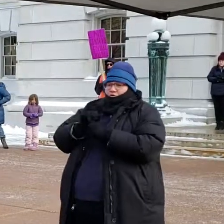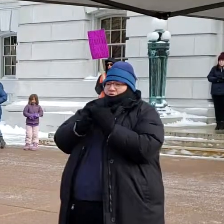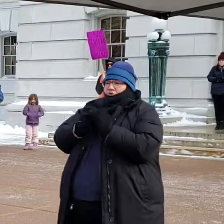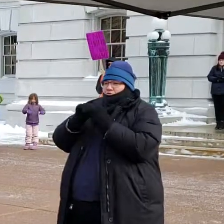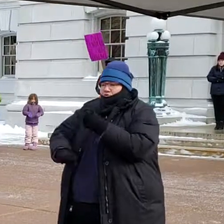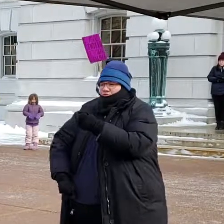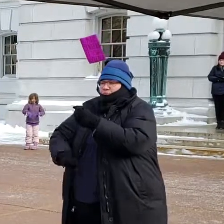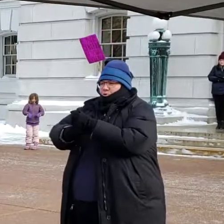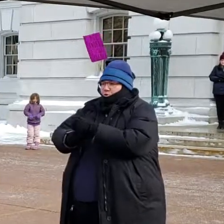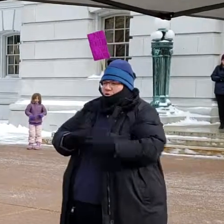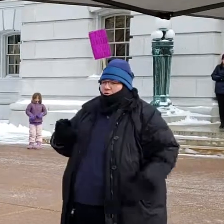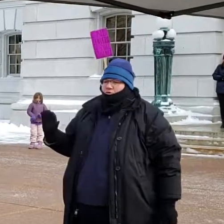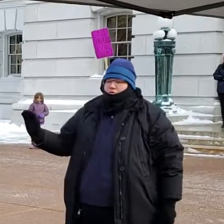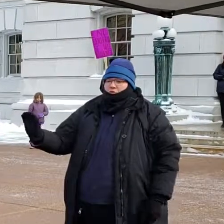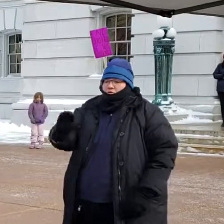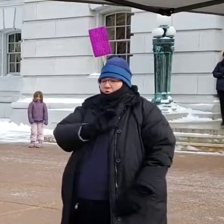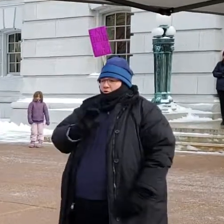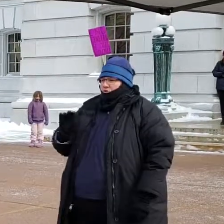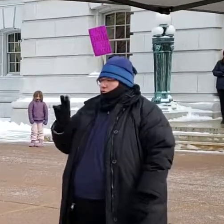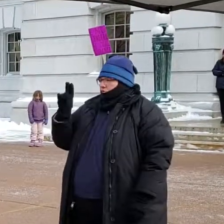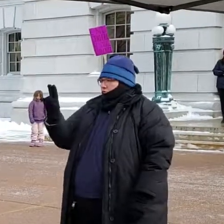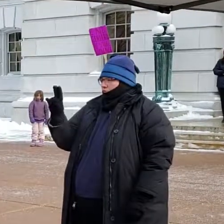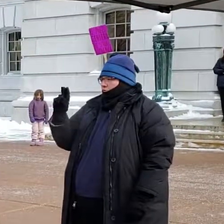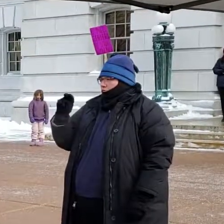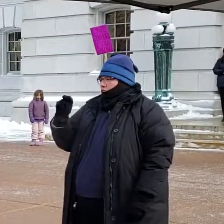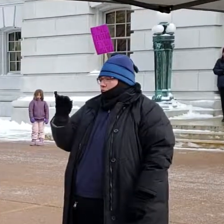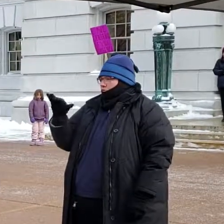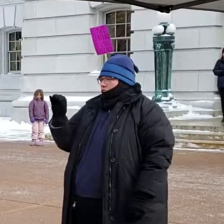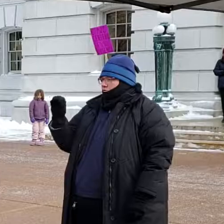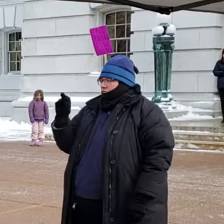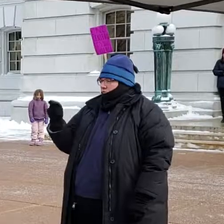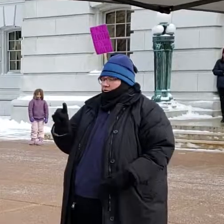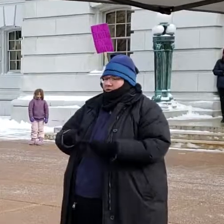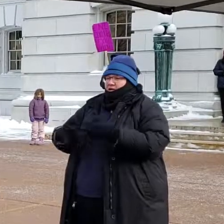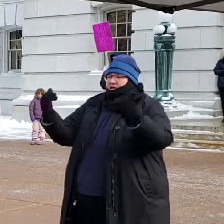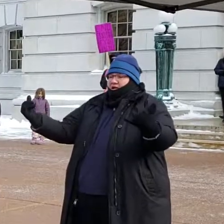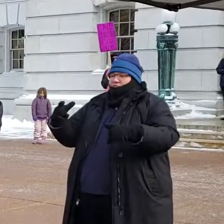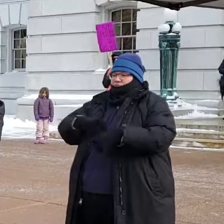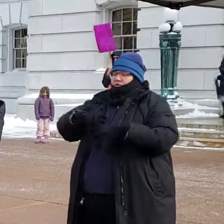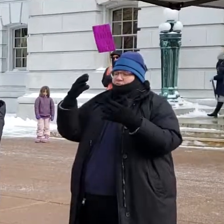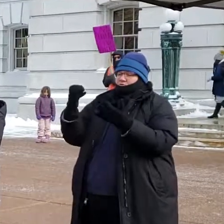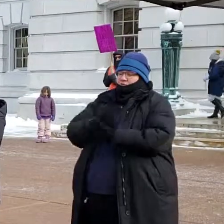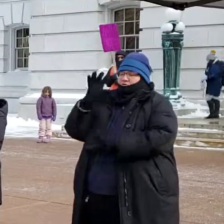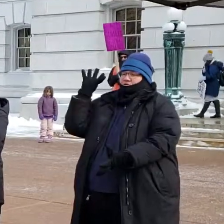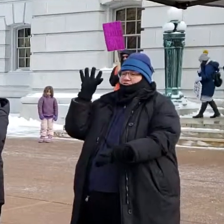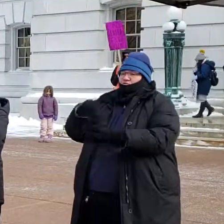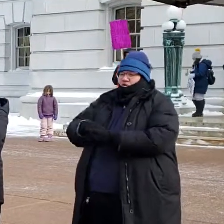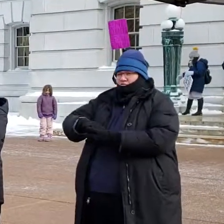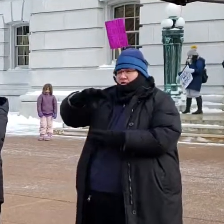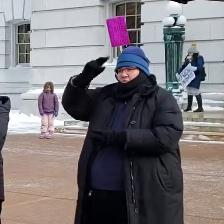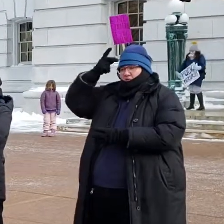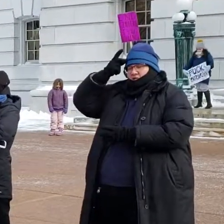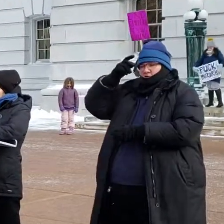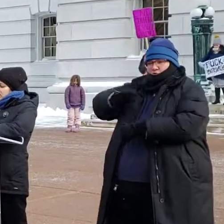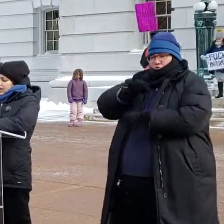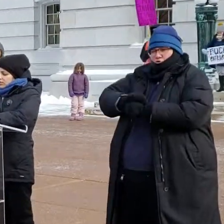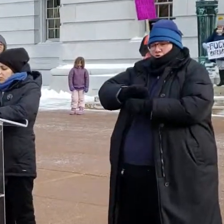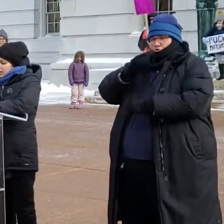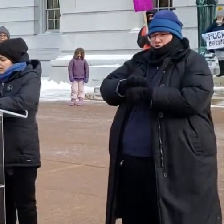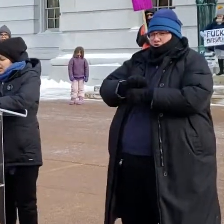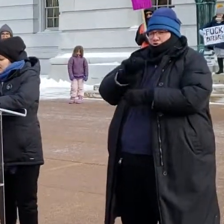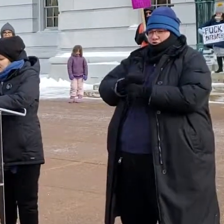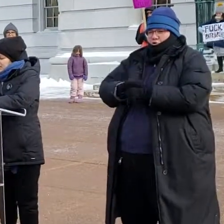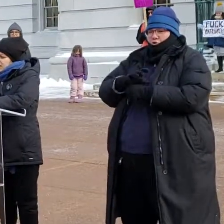time to get involved in a grassroots campaign. Now is the time to get involved with a socialist working